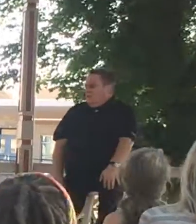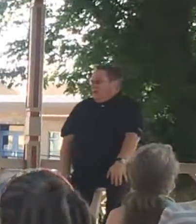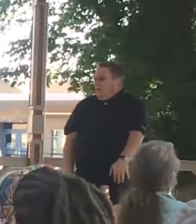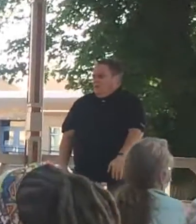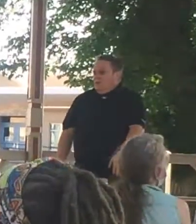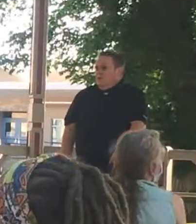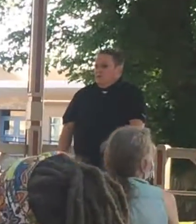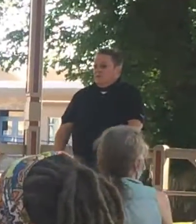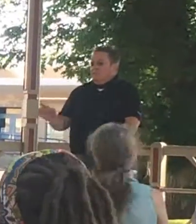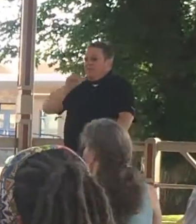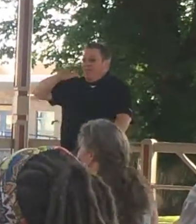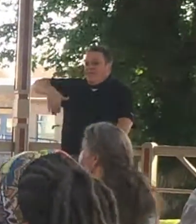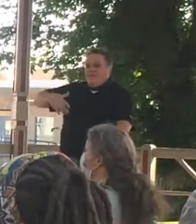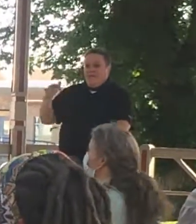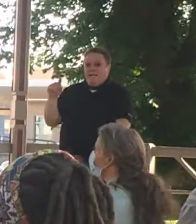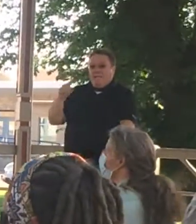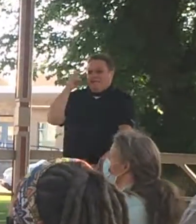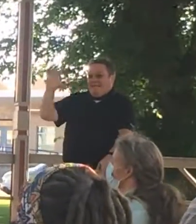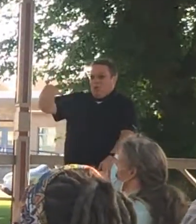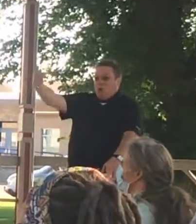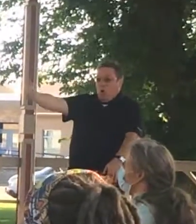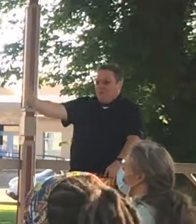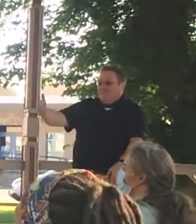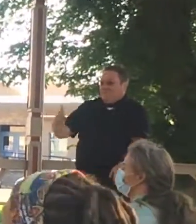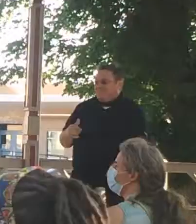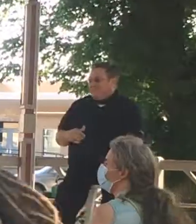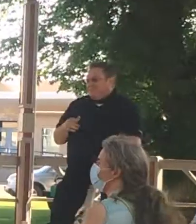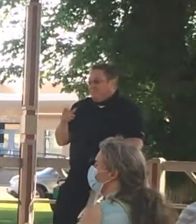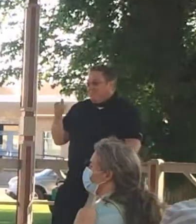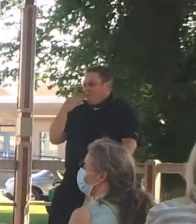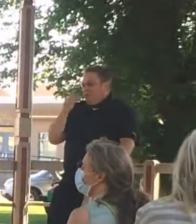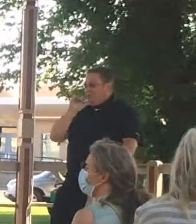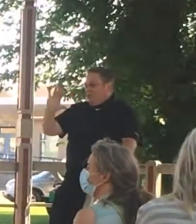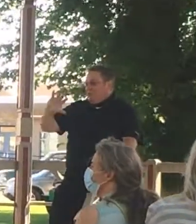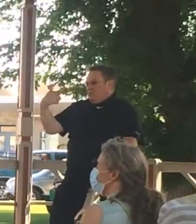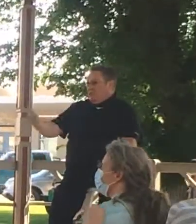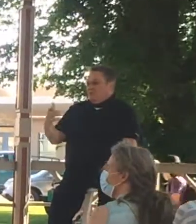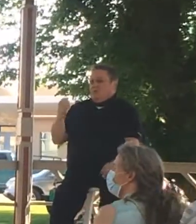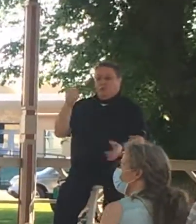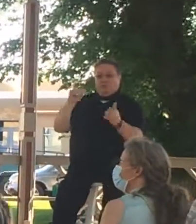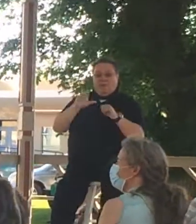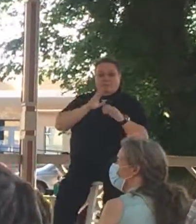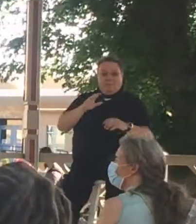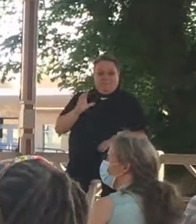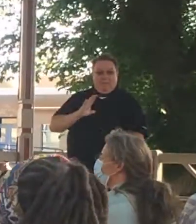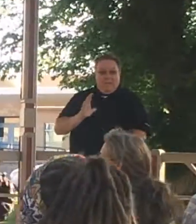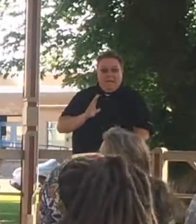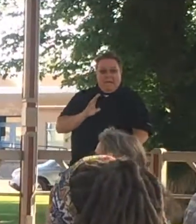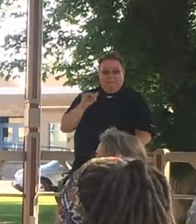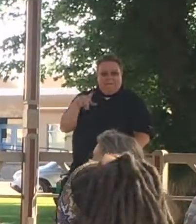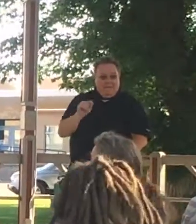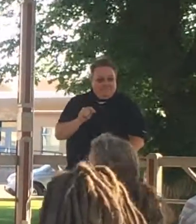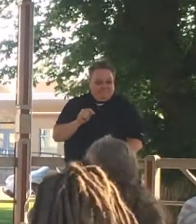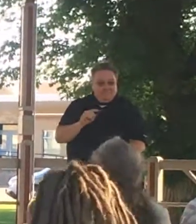I'm sorry, Makani. She's not up here yet because it's not her turn yet. She knows it's not her turn, so she's trying to be polite. Pat caught